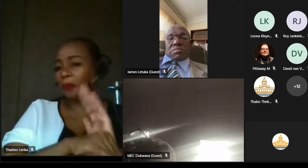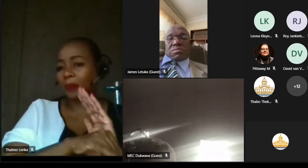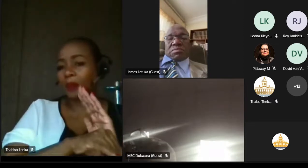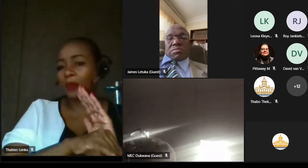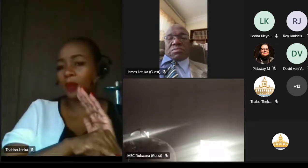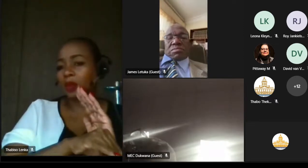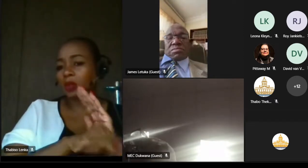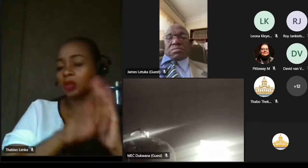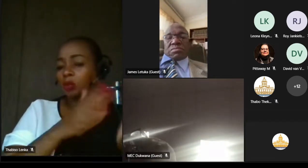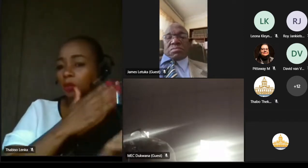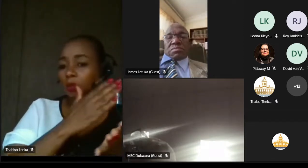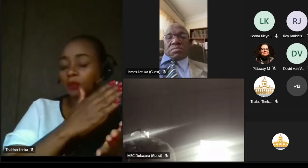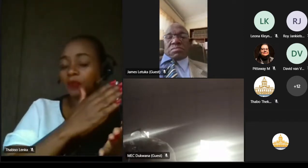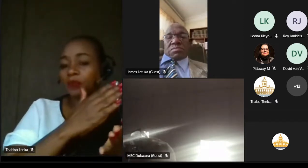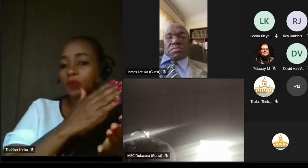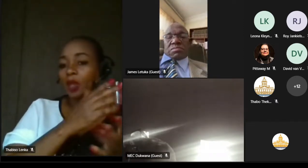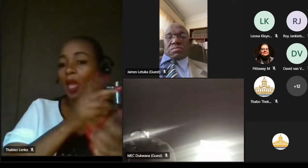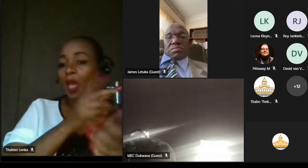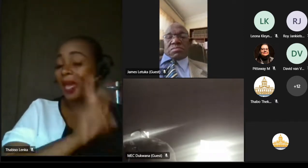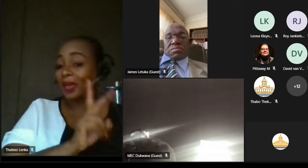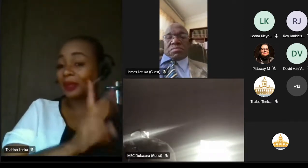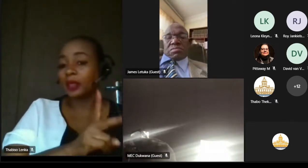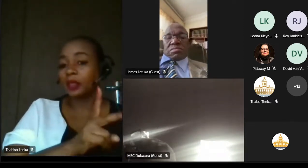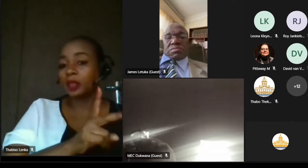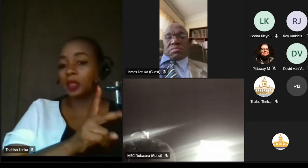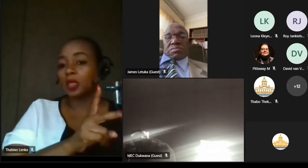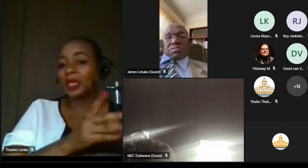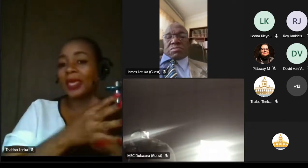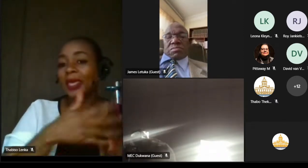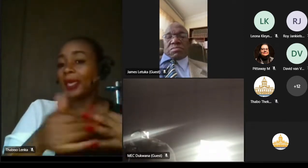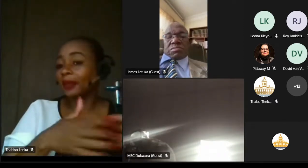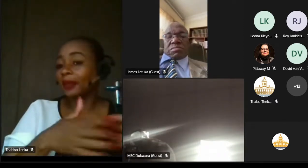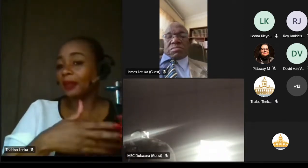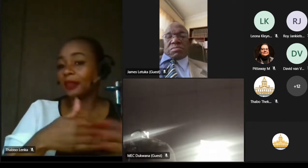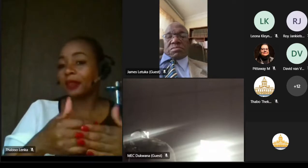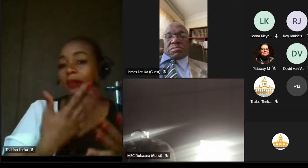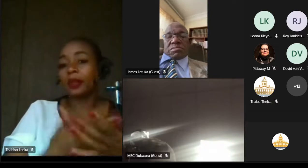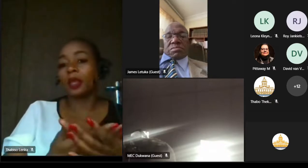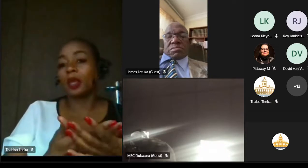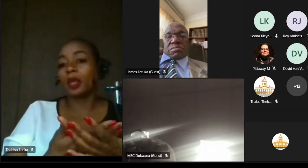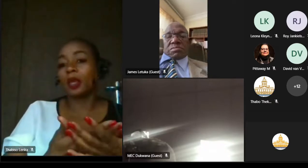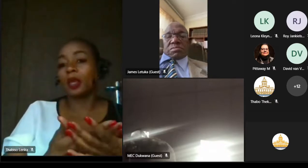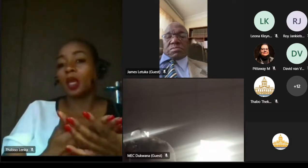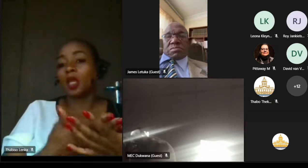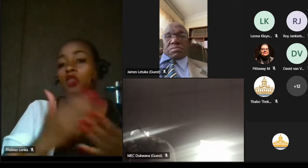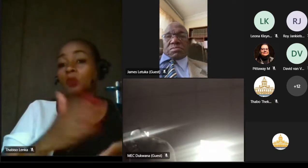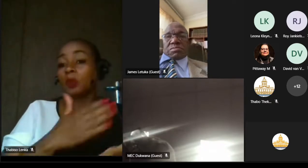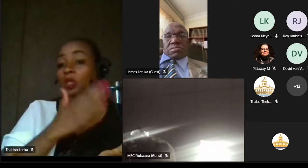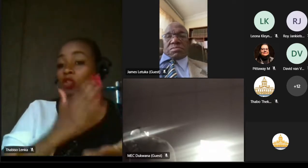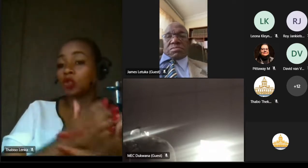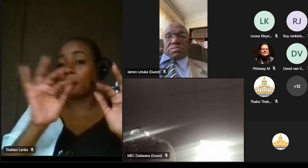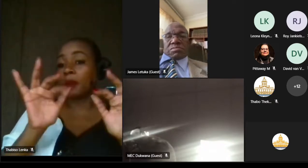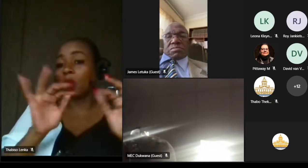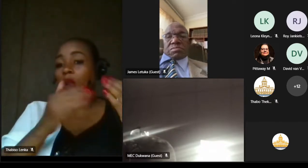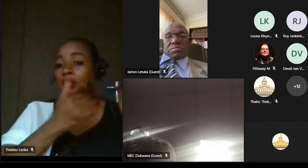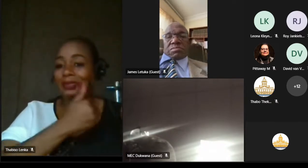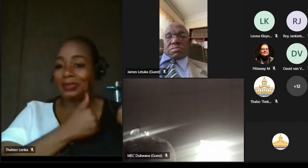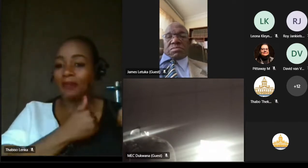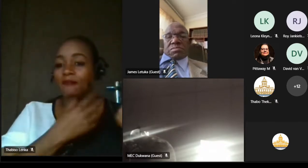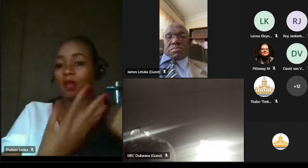moment, exhausting themselves and disposal for the sake of our people. I thank you, Honourable Speaker.